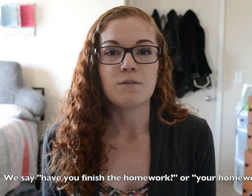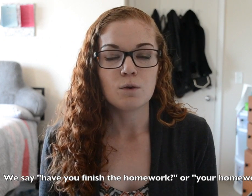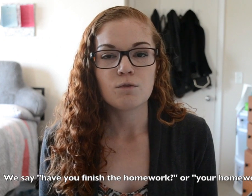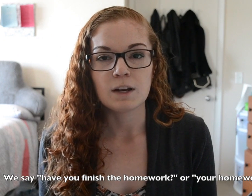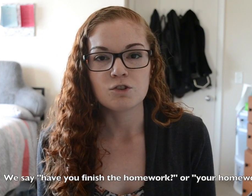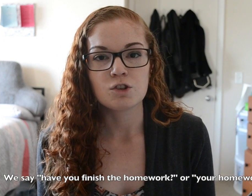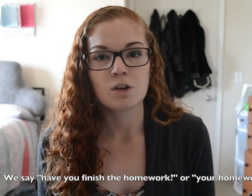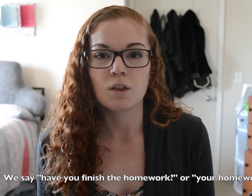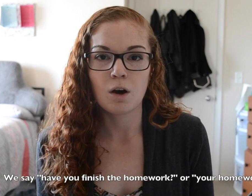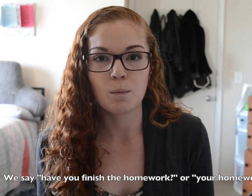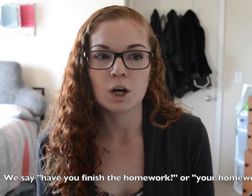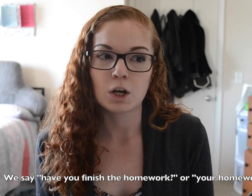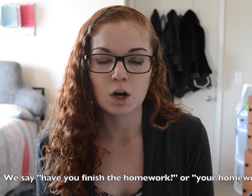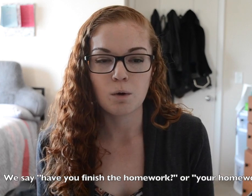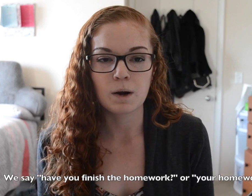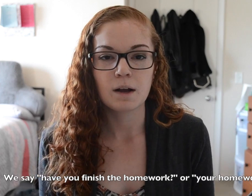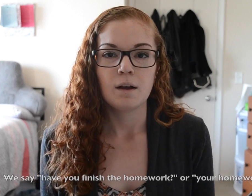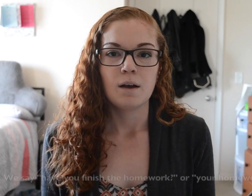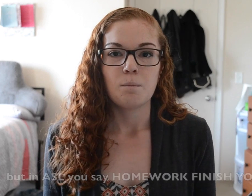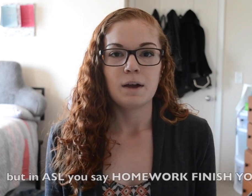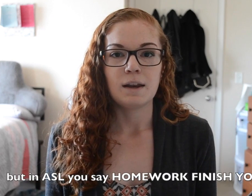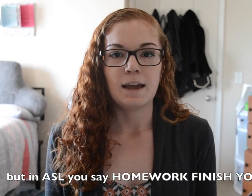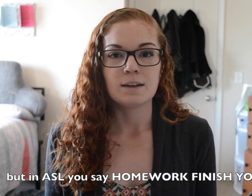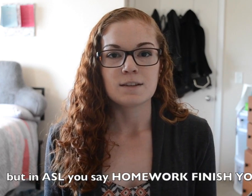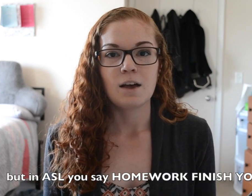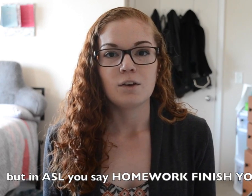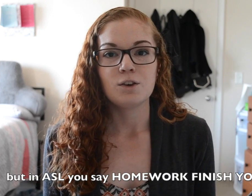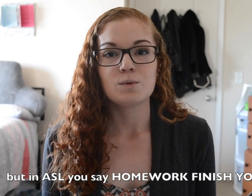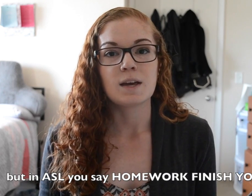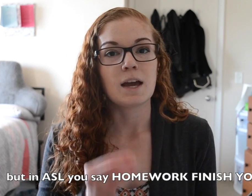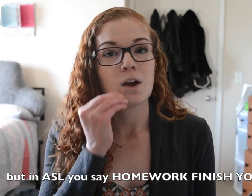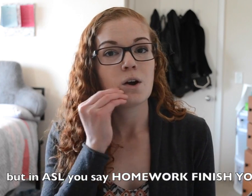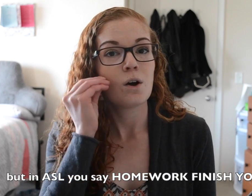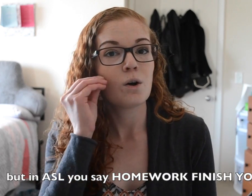you finished the homework or your homework? But in ASL you say,